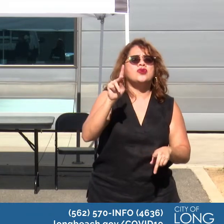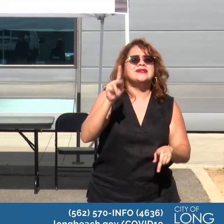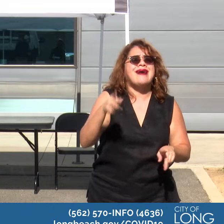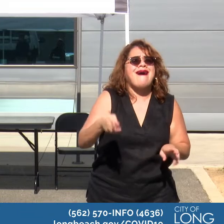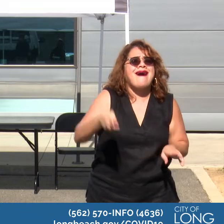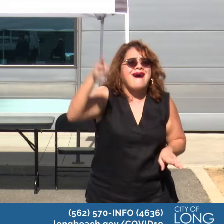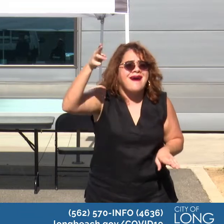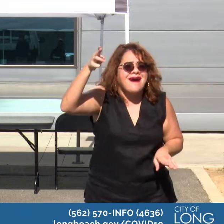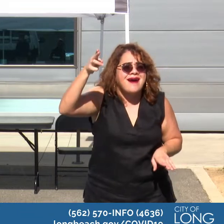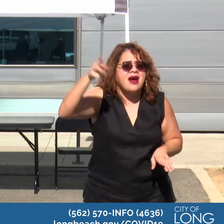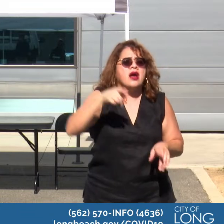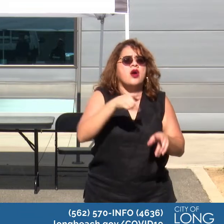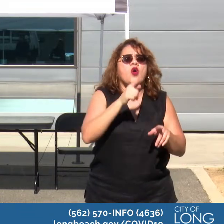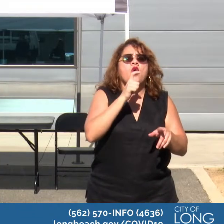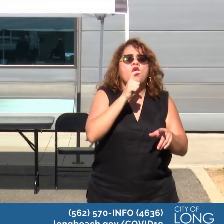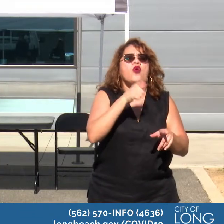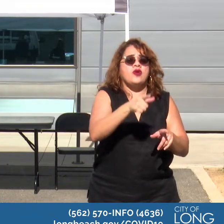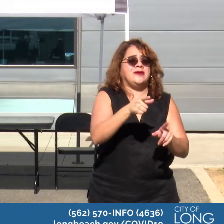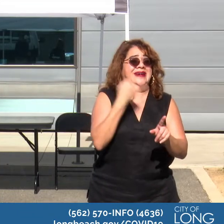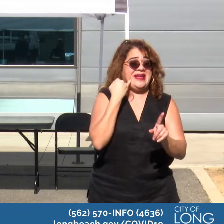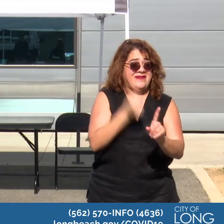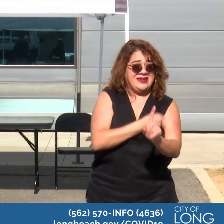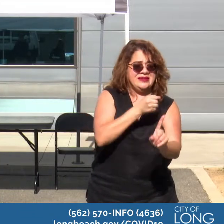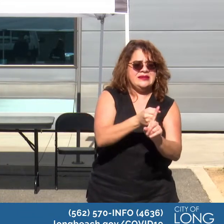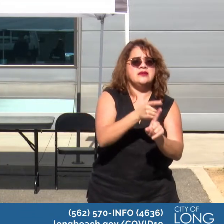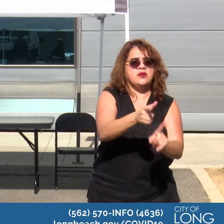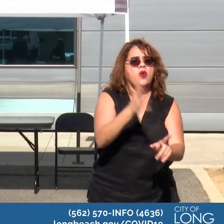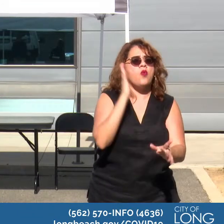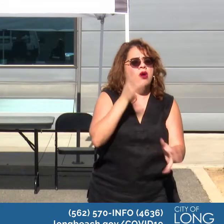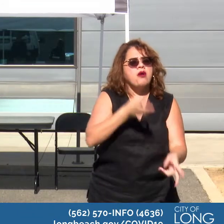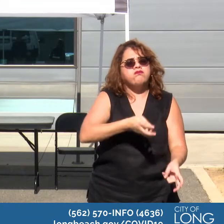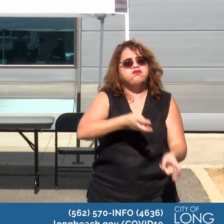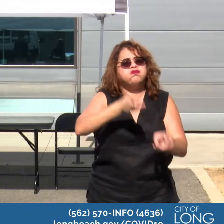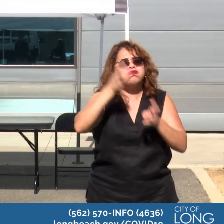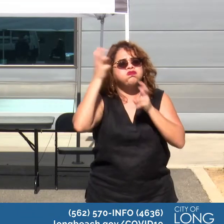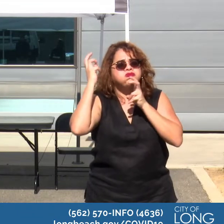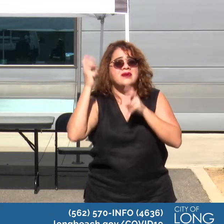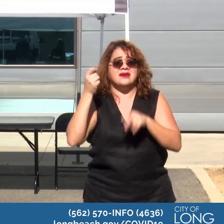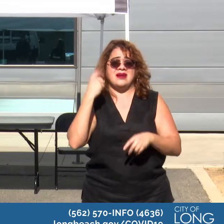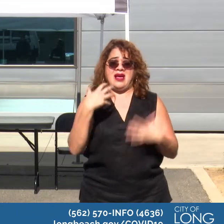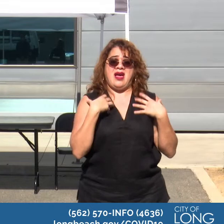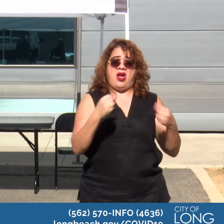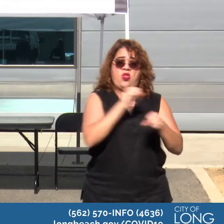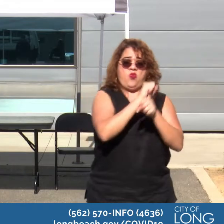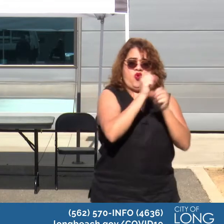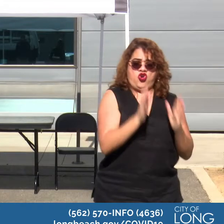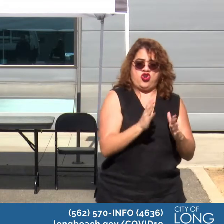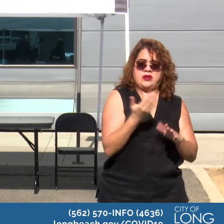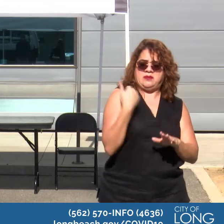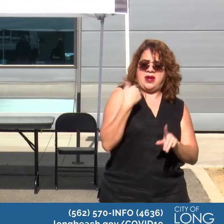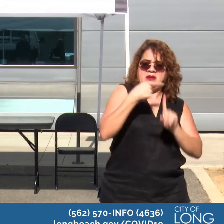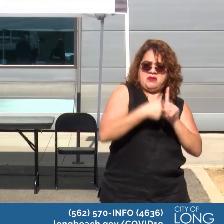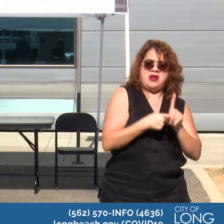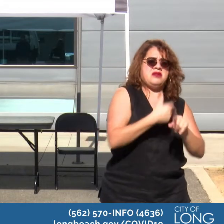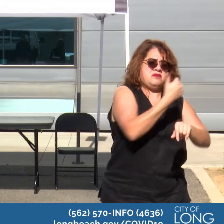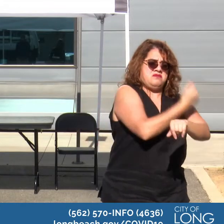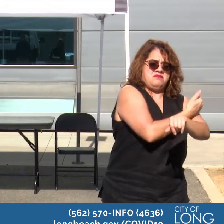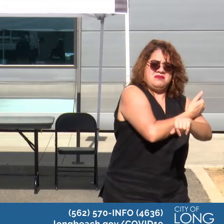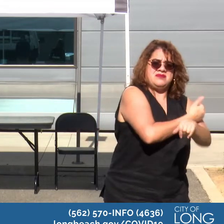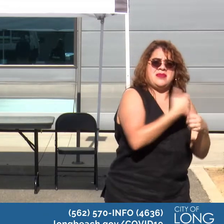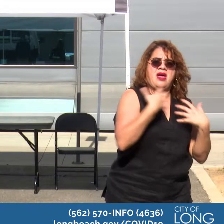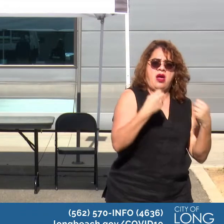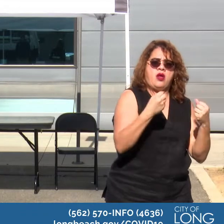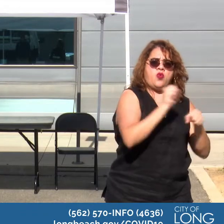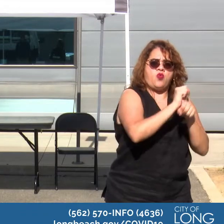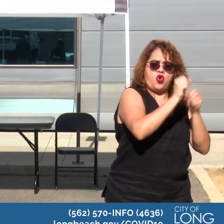ill from the disease. We've been getting our healthcare workers vaccinated for the last month. And this weekend, we will start vaccinating our older adults,